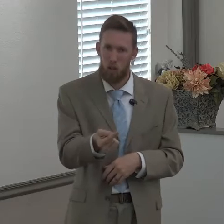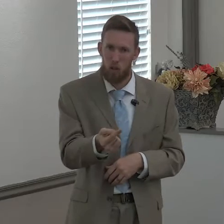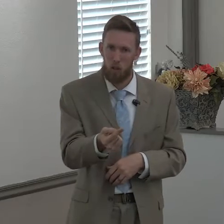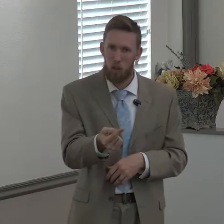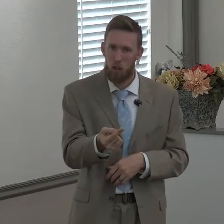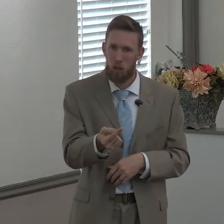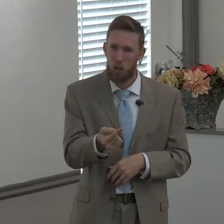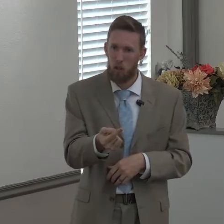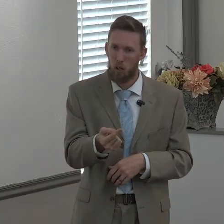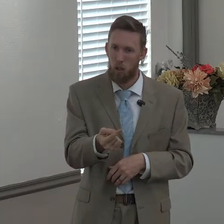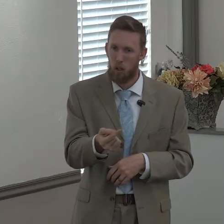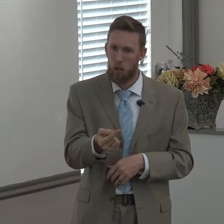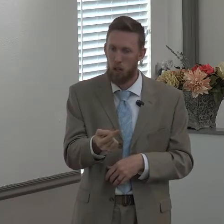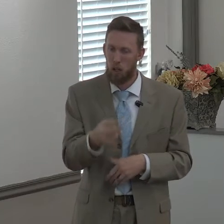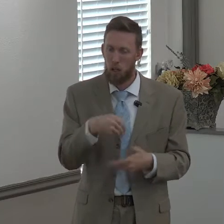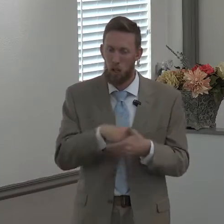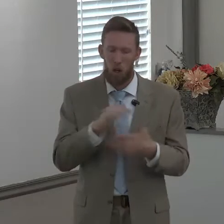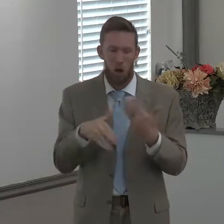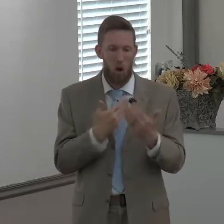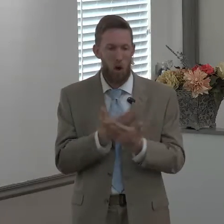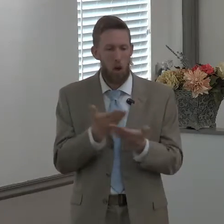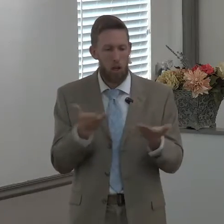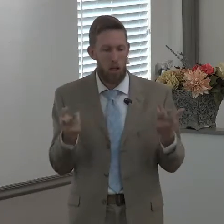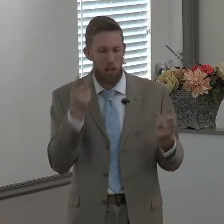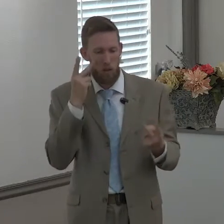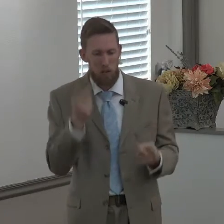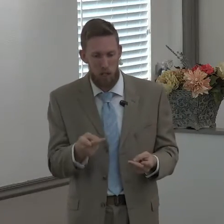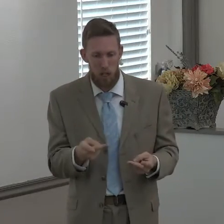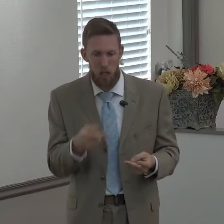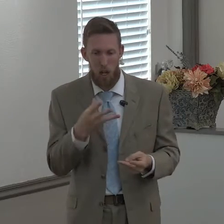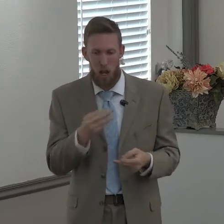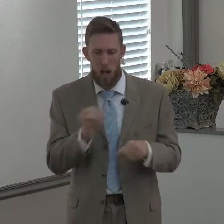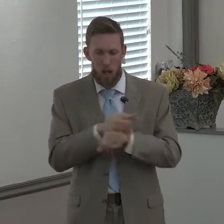We've seen a lot of things over the years.